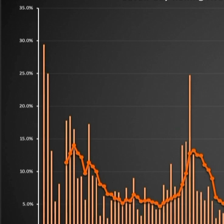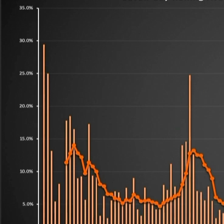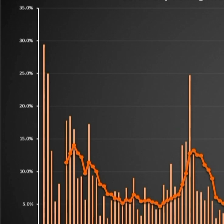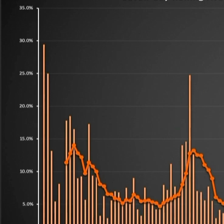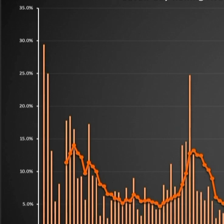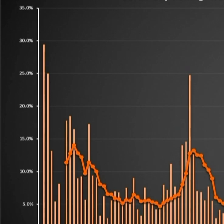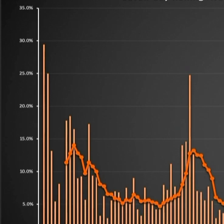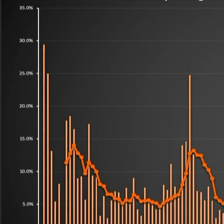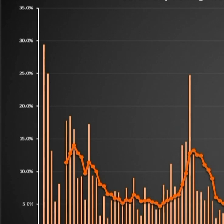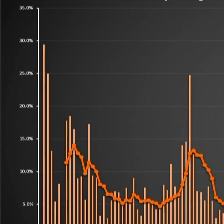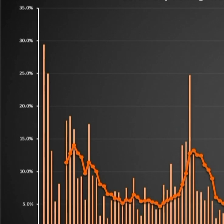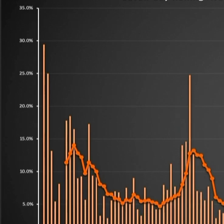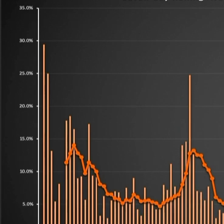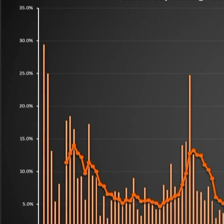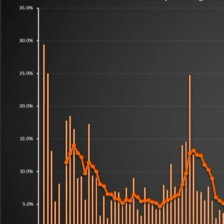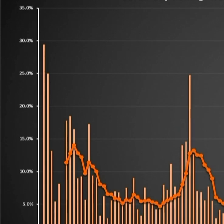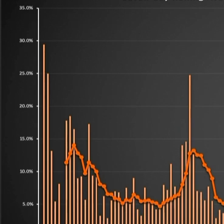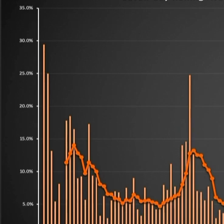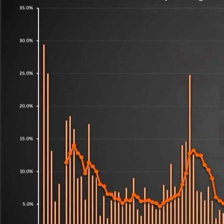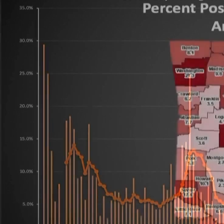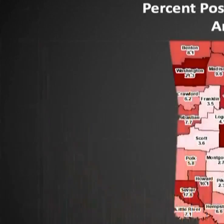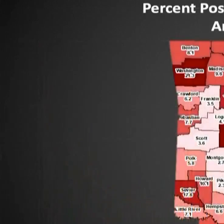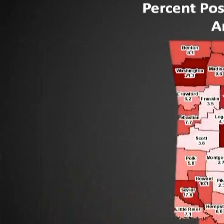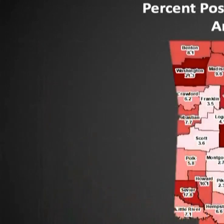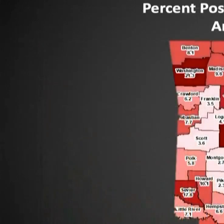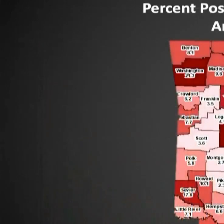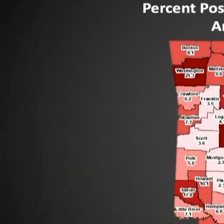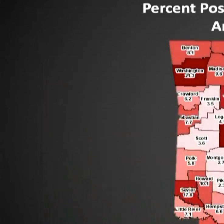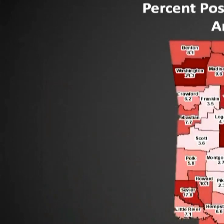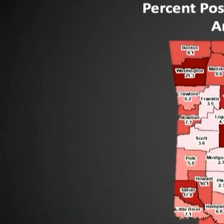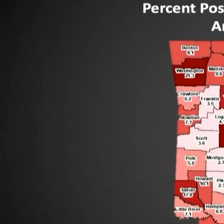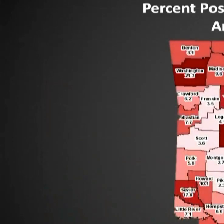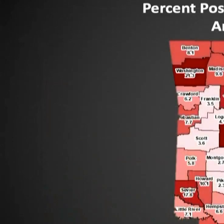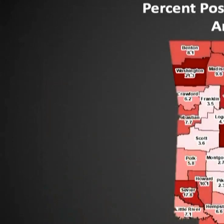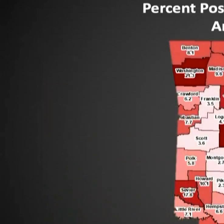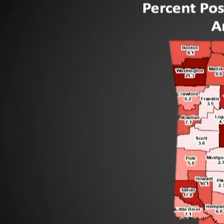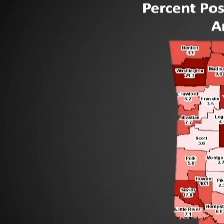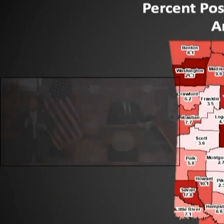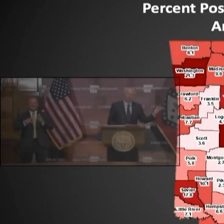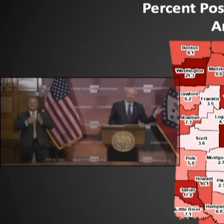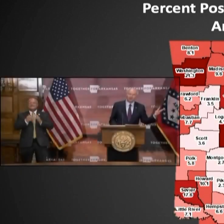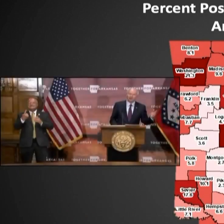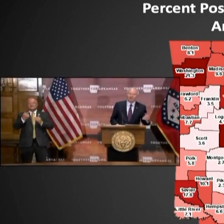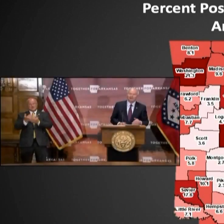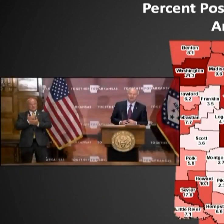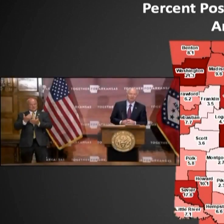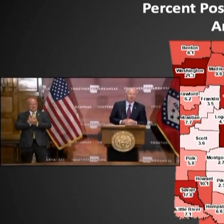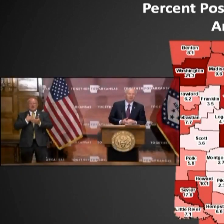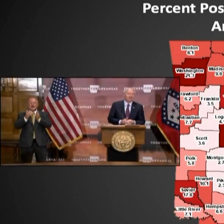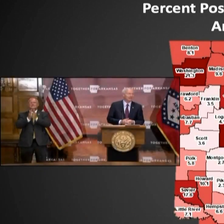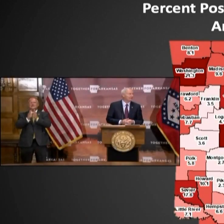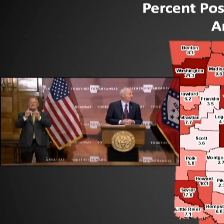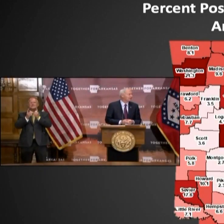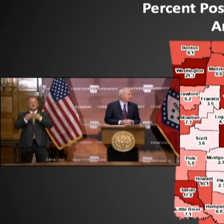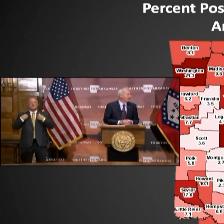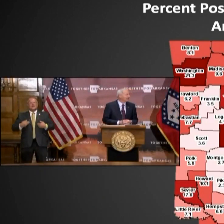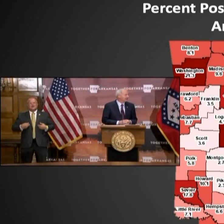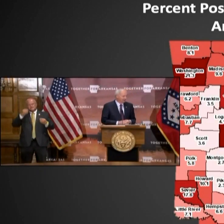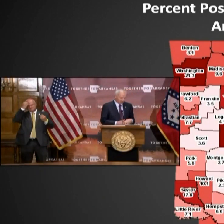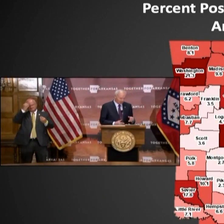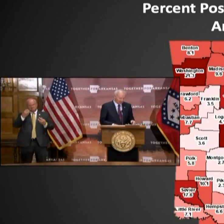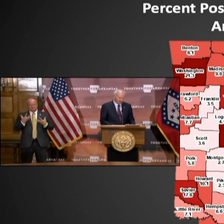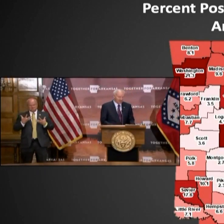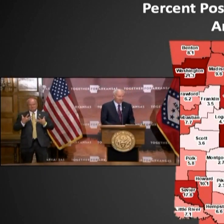decline, small decline, is good information and good numbers. And this is something new I've asked the Department of Health to